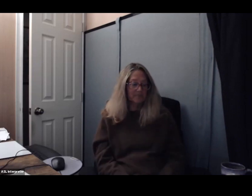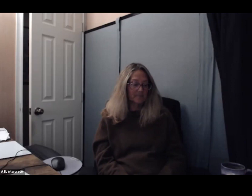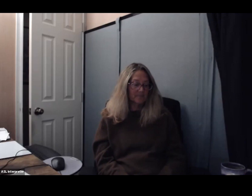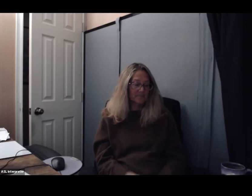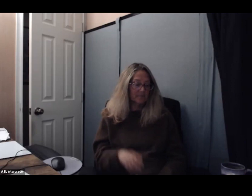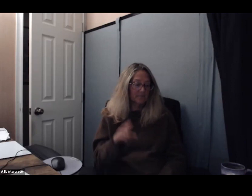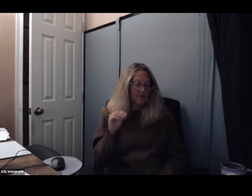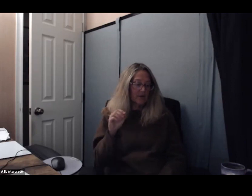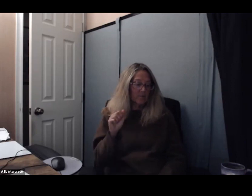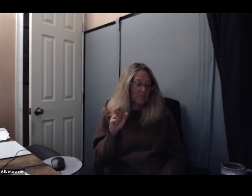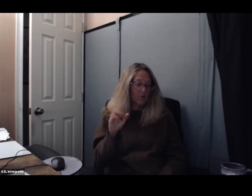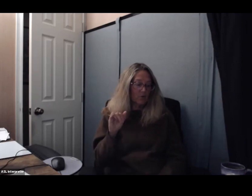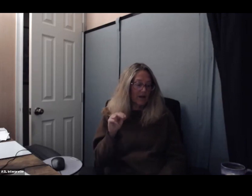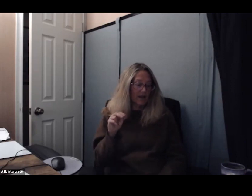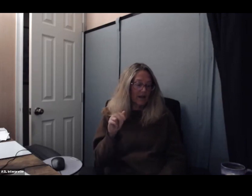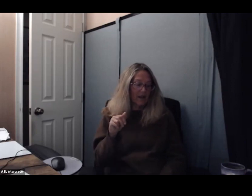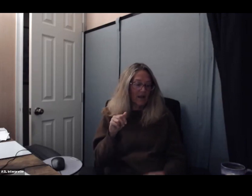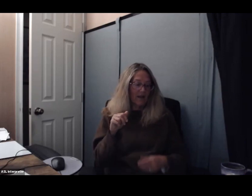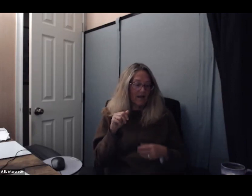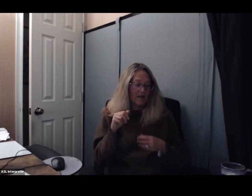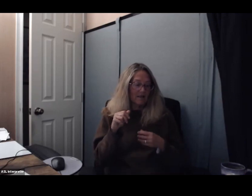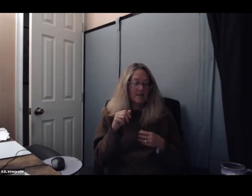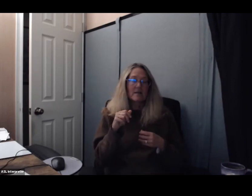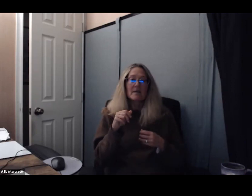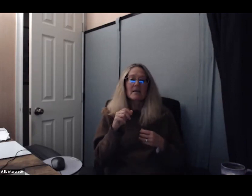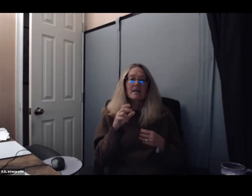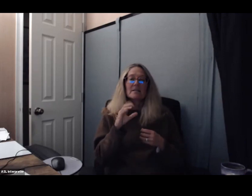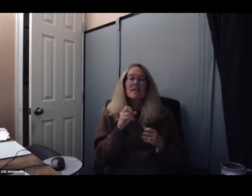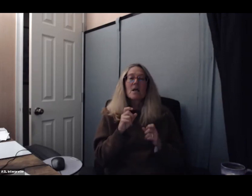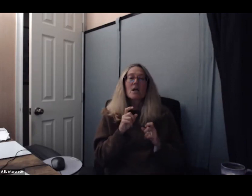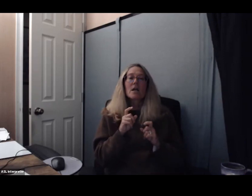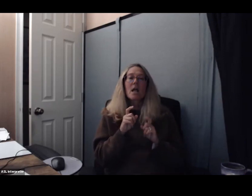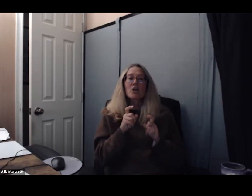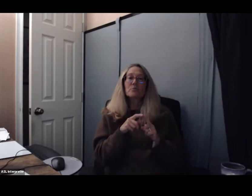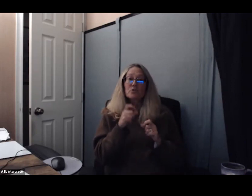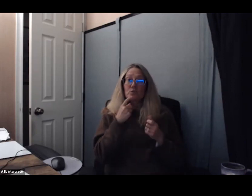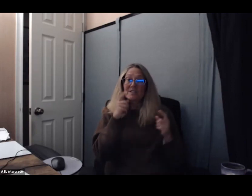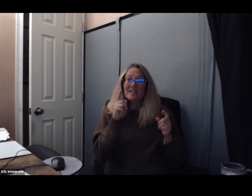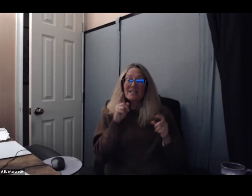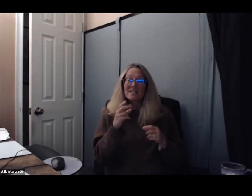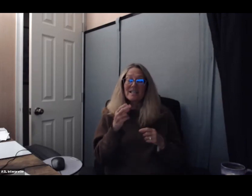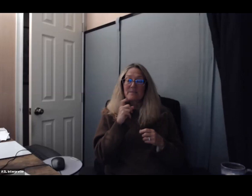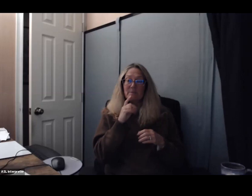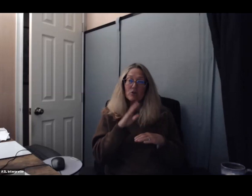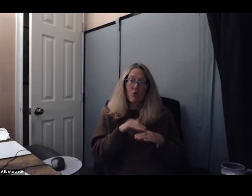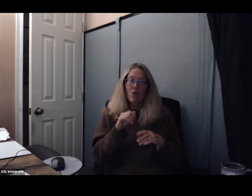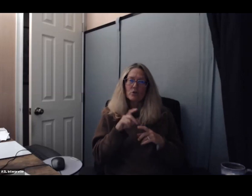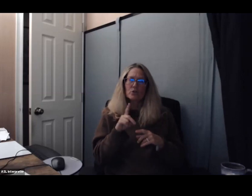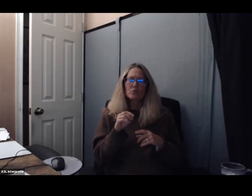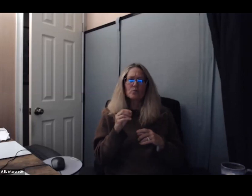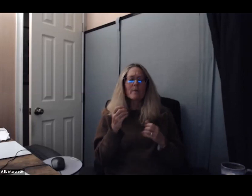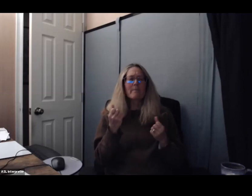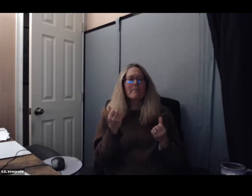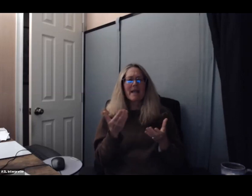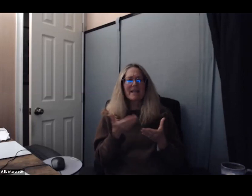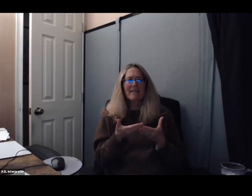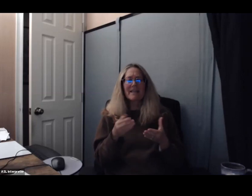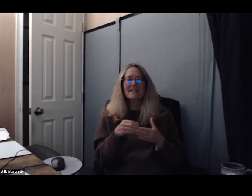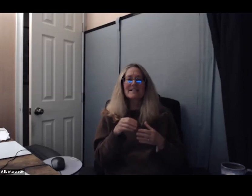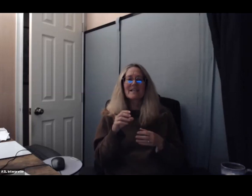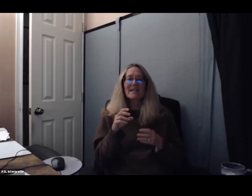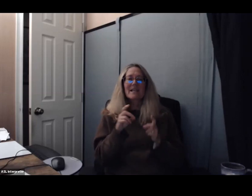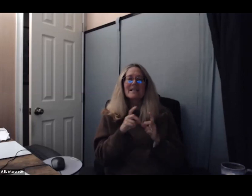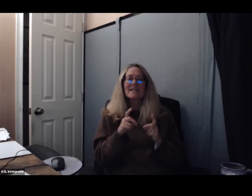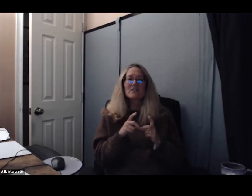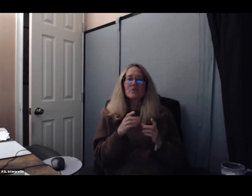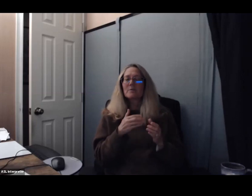And Marina recognizes him for his outstanding support and contributions to our success. He's been called to do many things in our district, multiple task